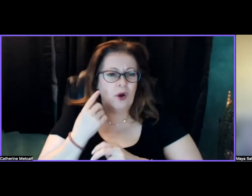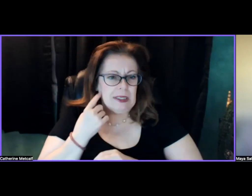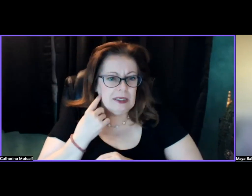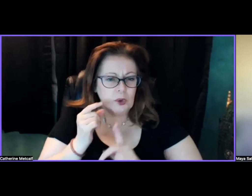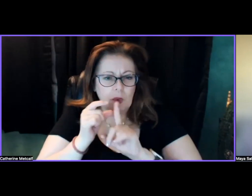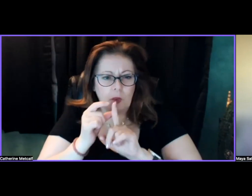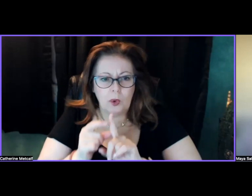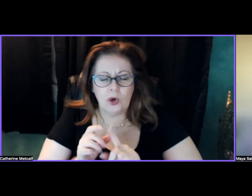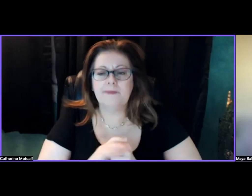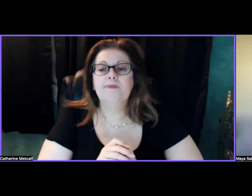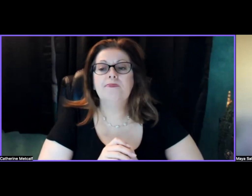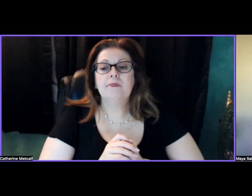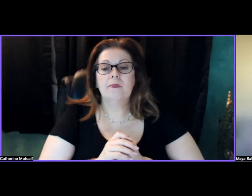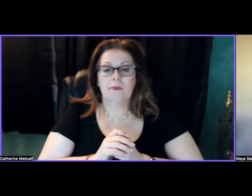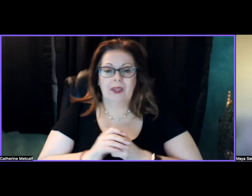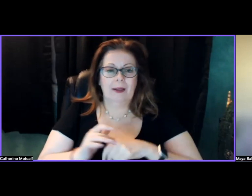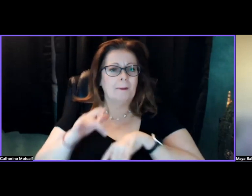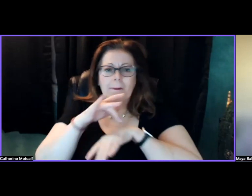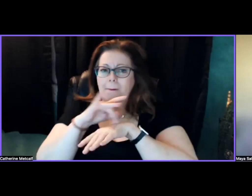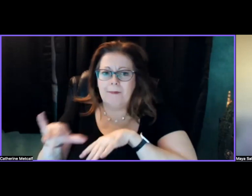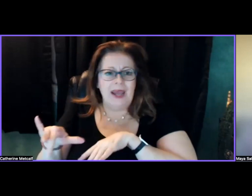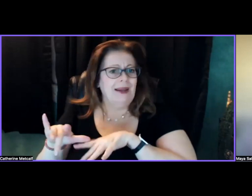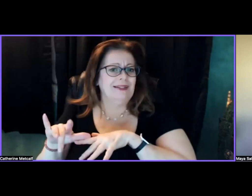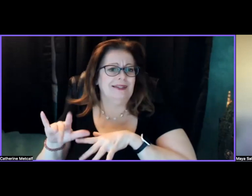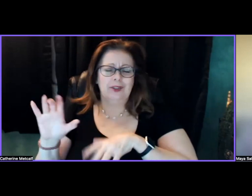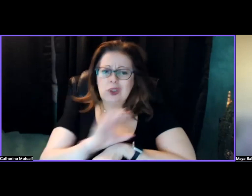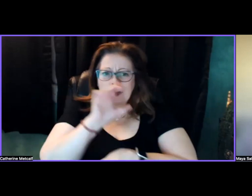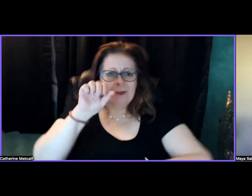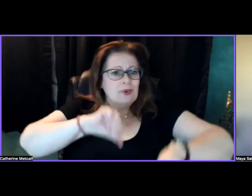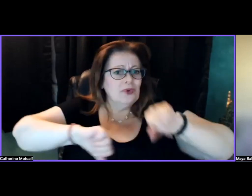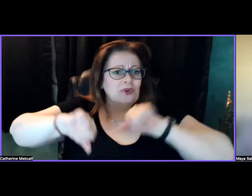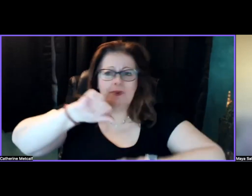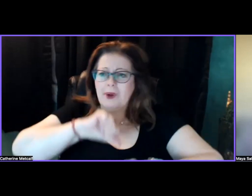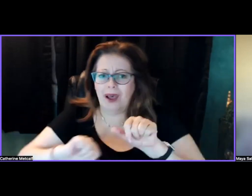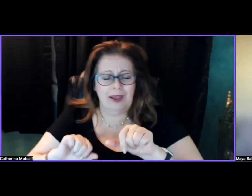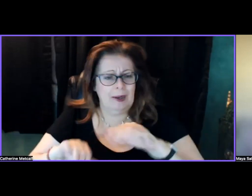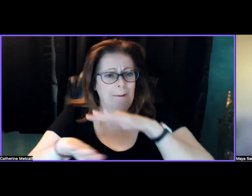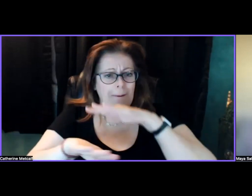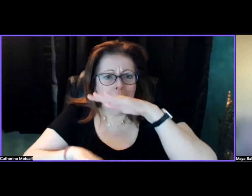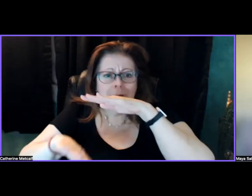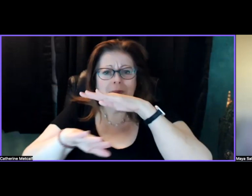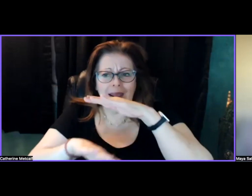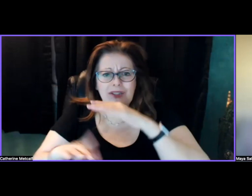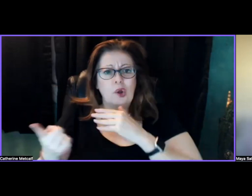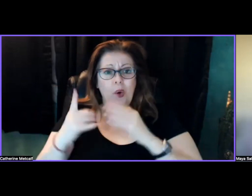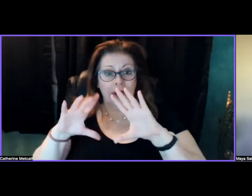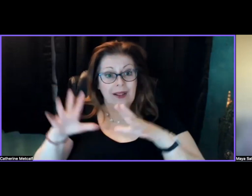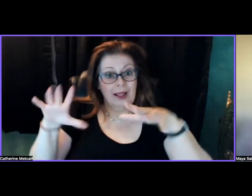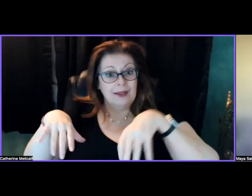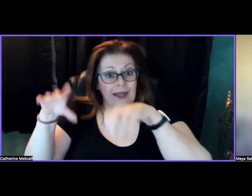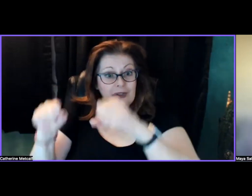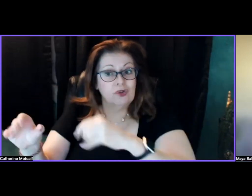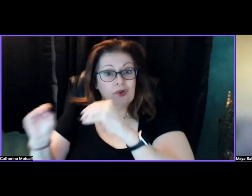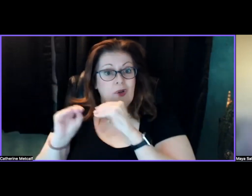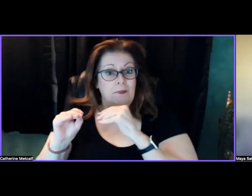very basic bare bones computer science, the only computer science class I've ever taken, taught me about the